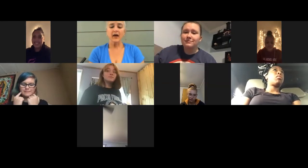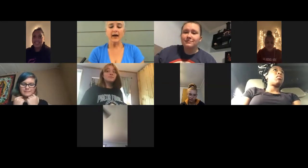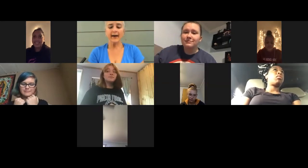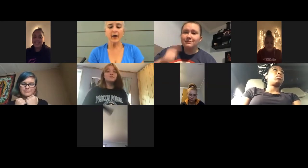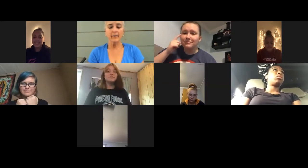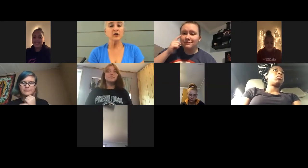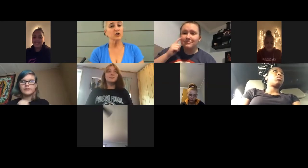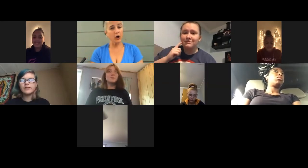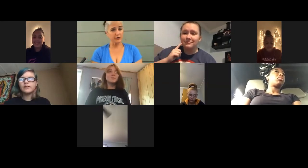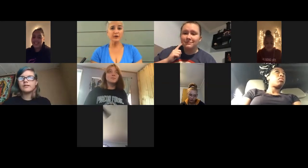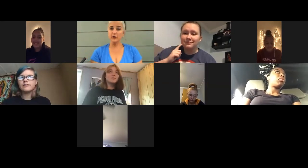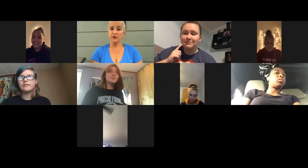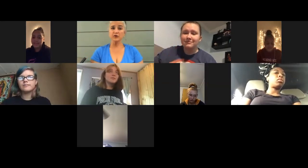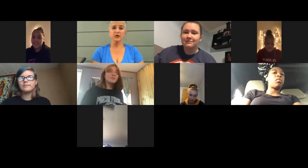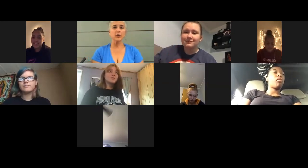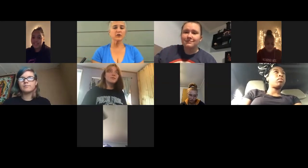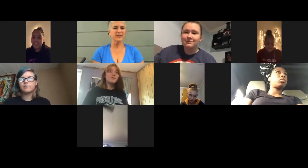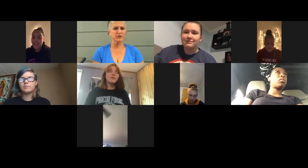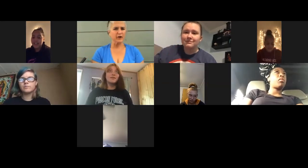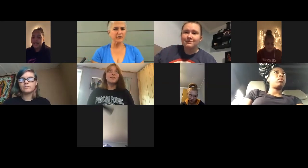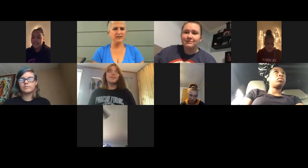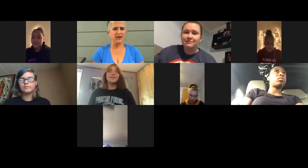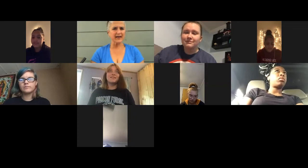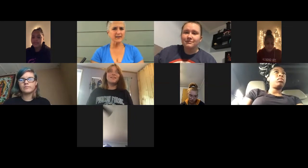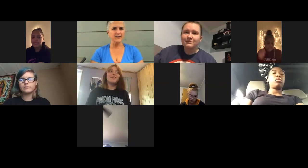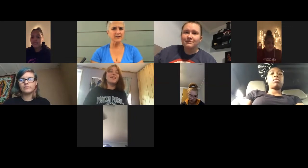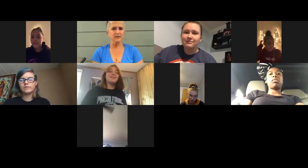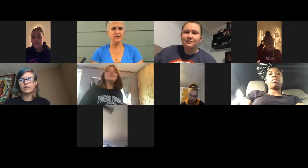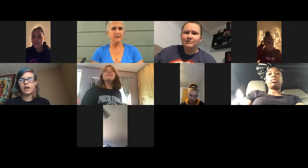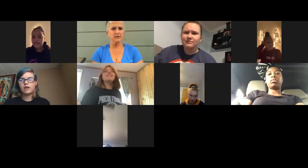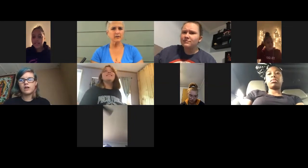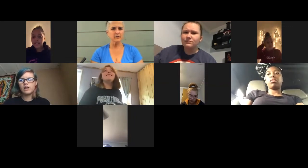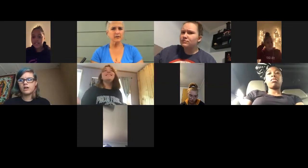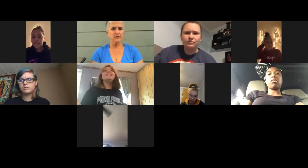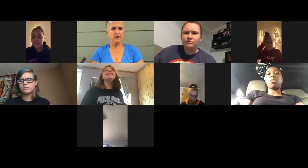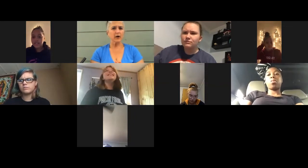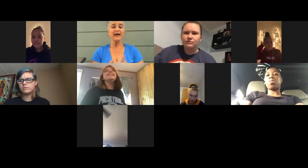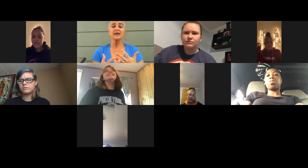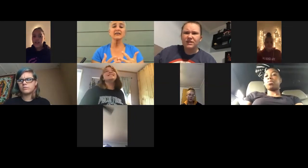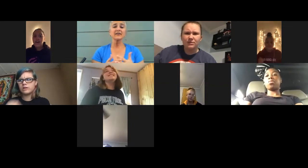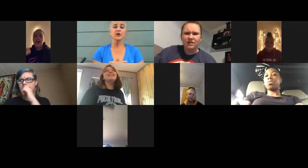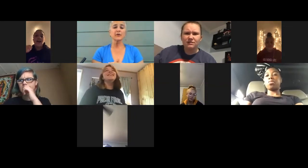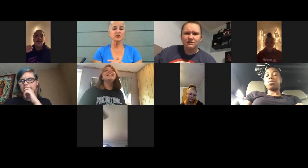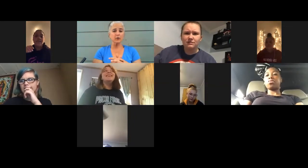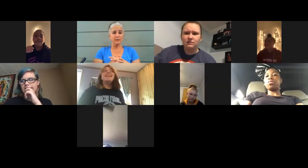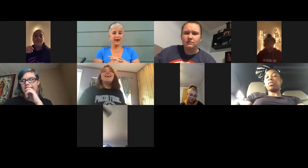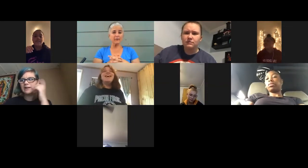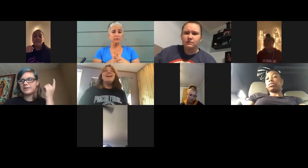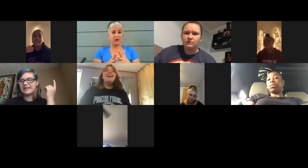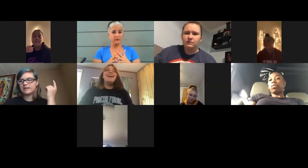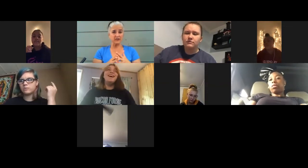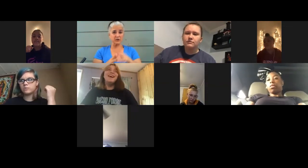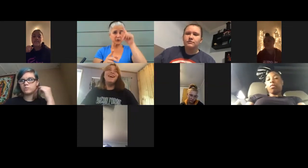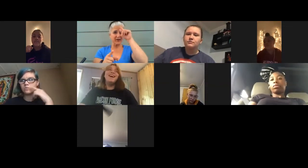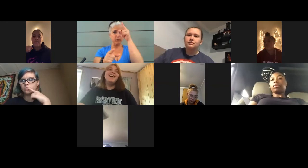Okay. Daughter, you should know. Did we do daughter and son yet? Okay, the original, remember how